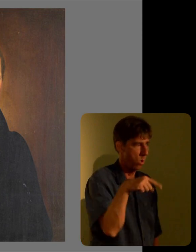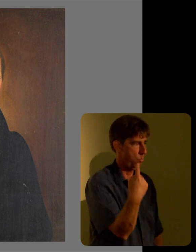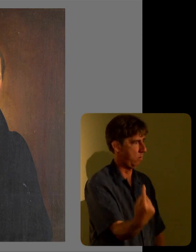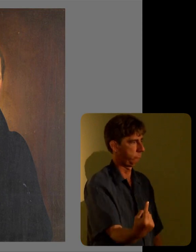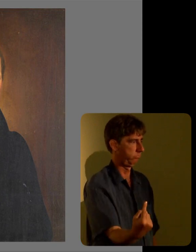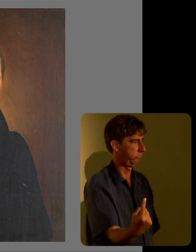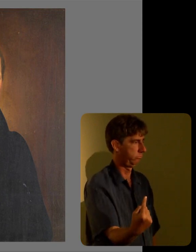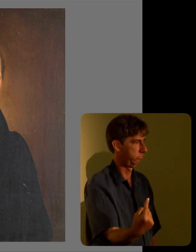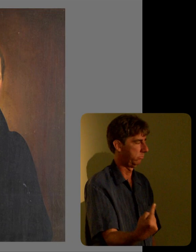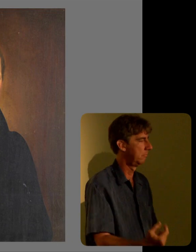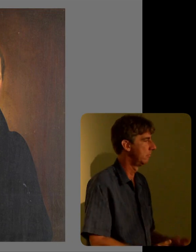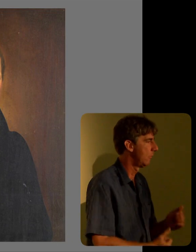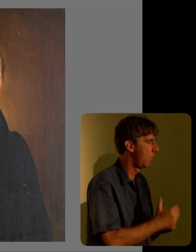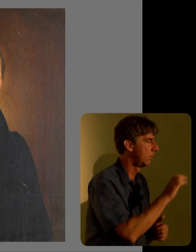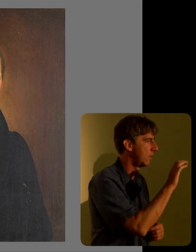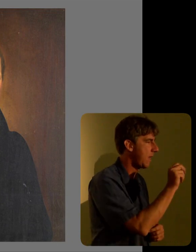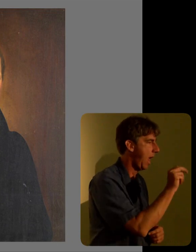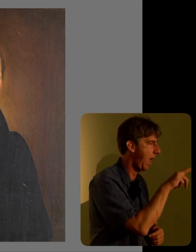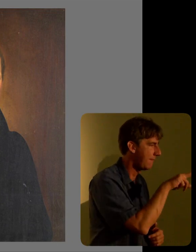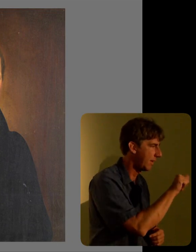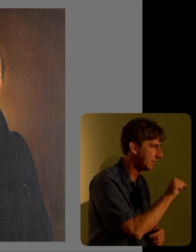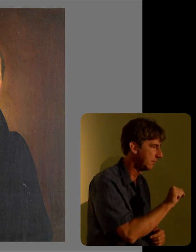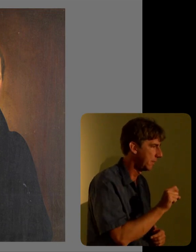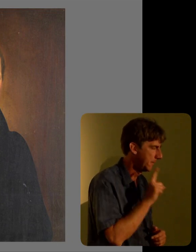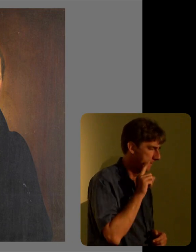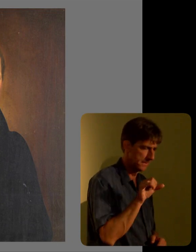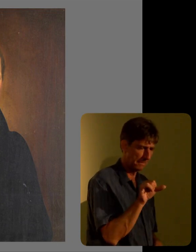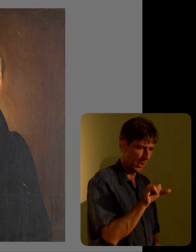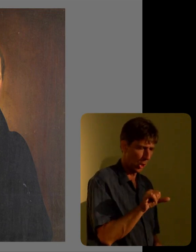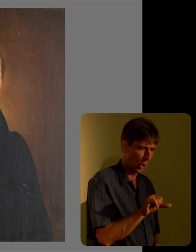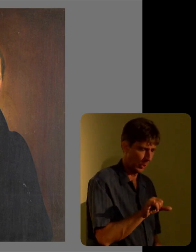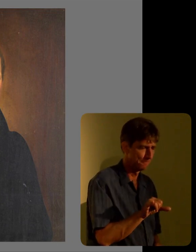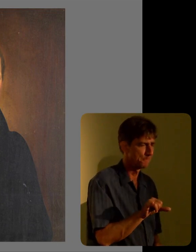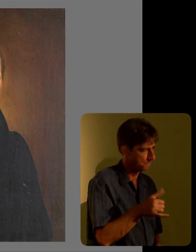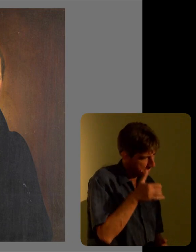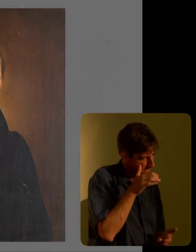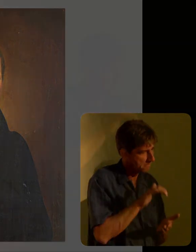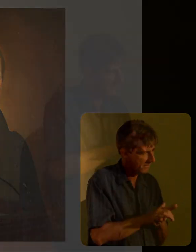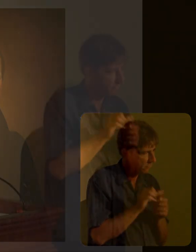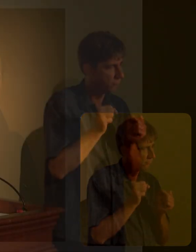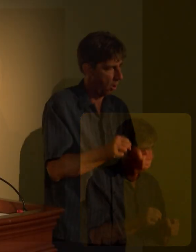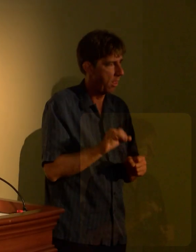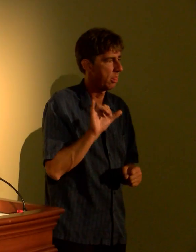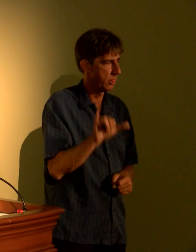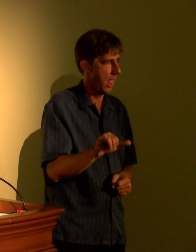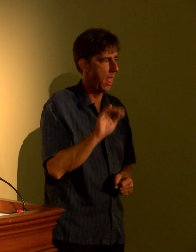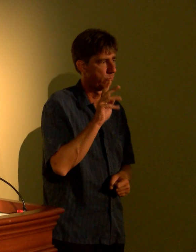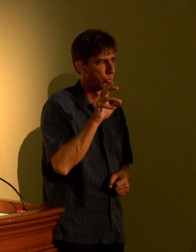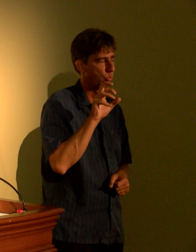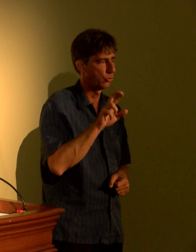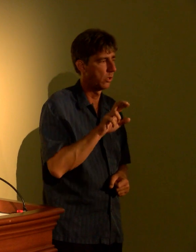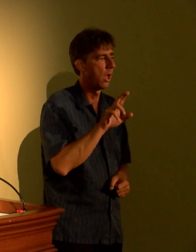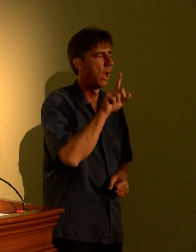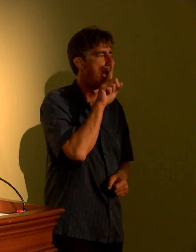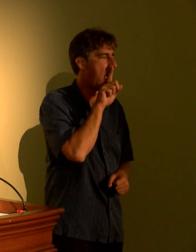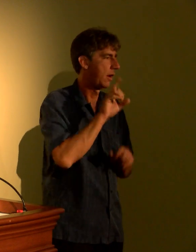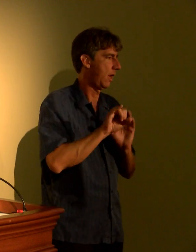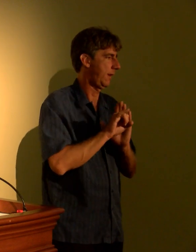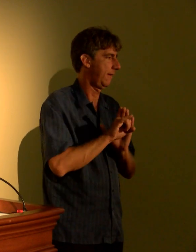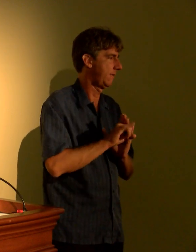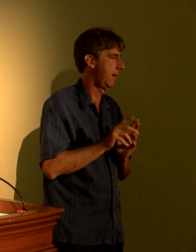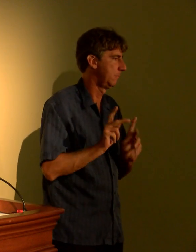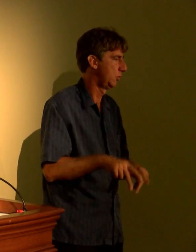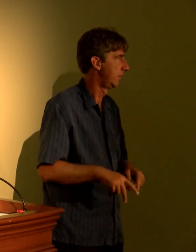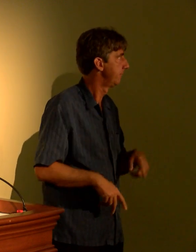the similarities were striking enough that we do believe that it was done by him. It's an unidentified man. And